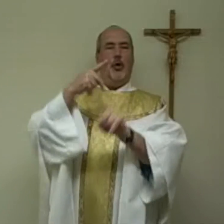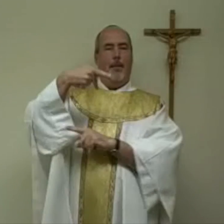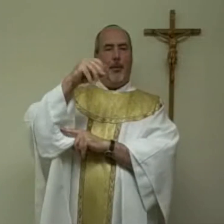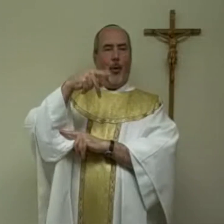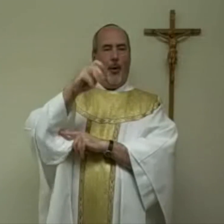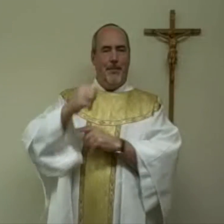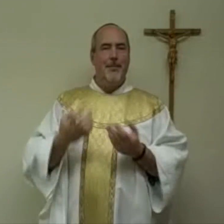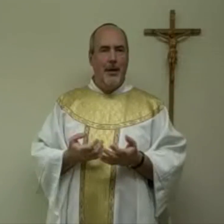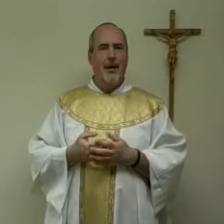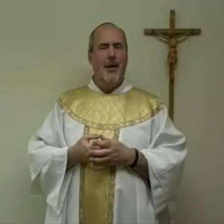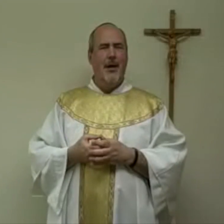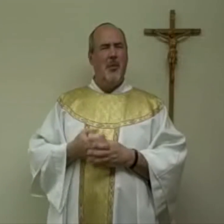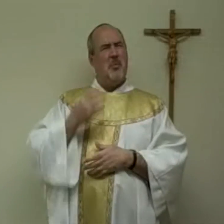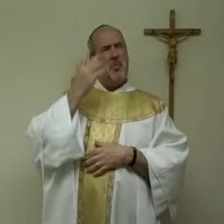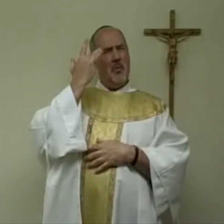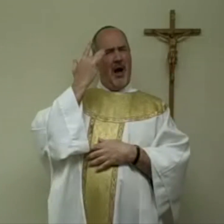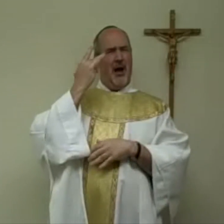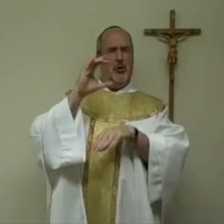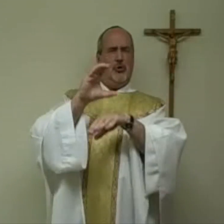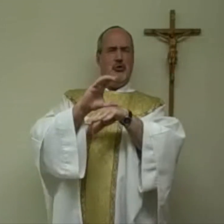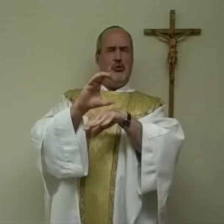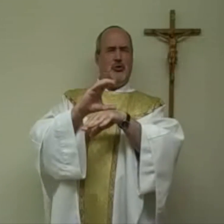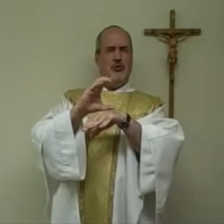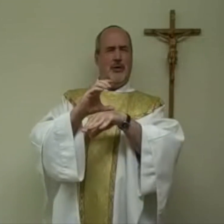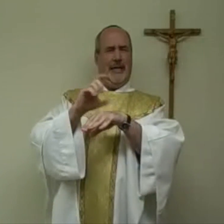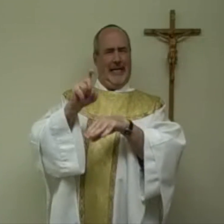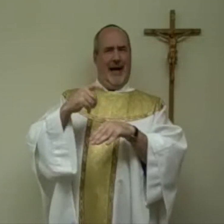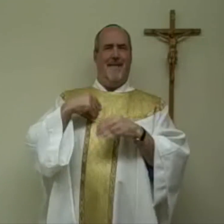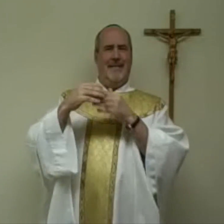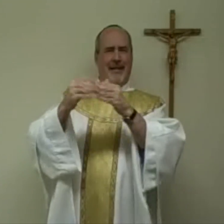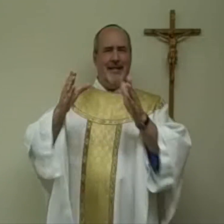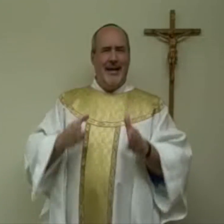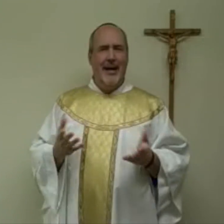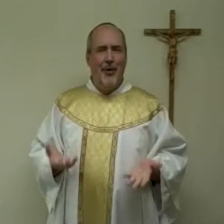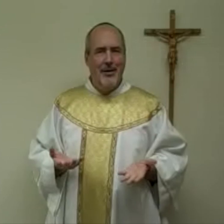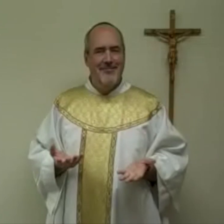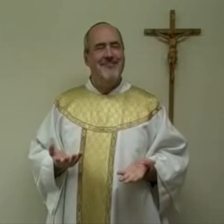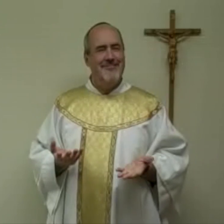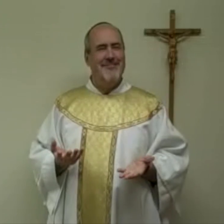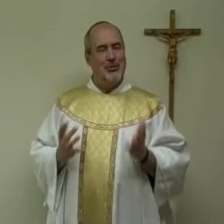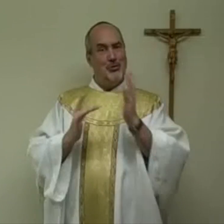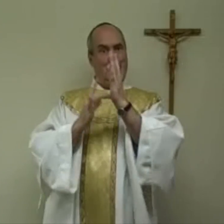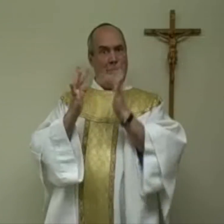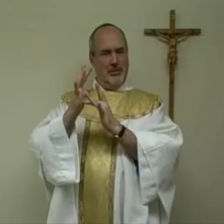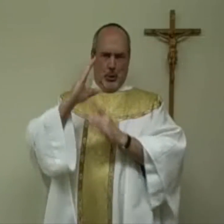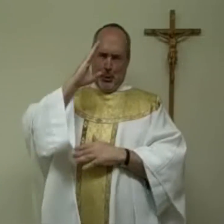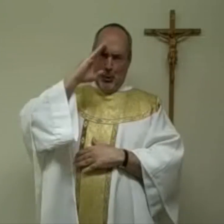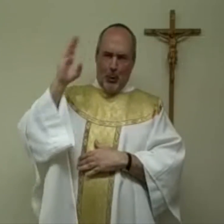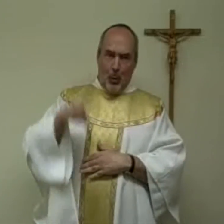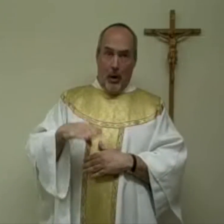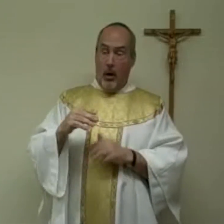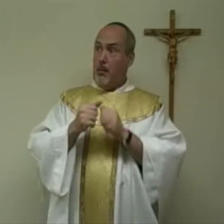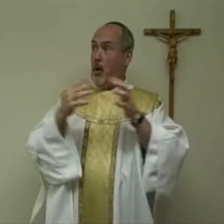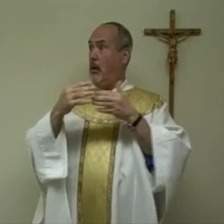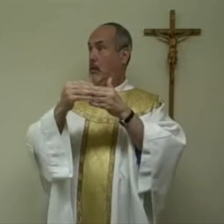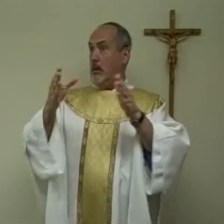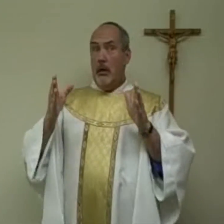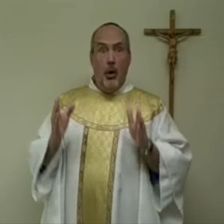Peter was considered our first pope. So, why does the church need a leader, need a